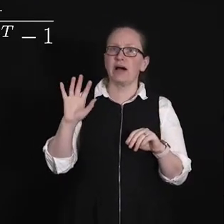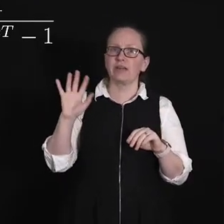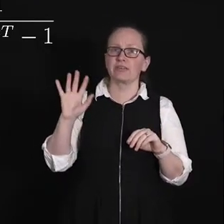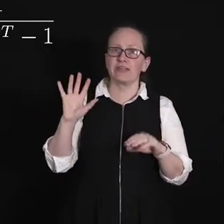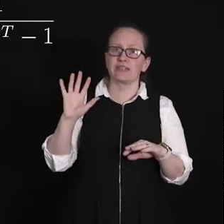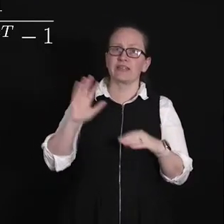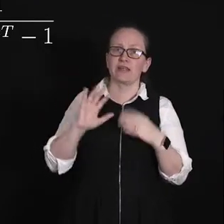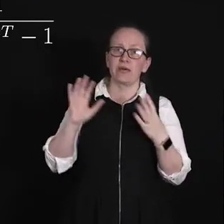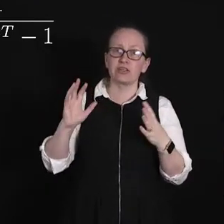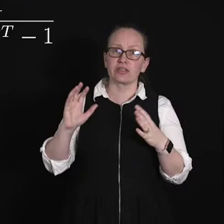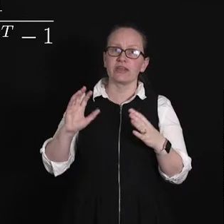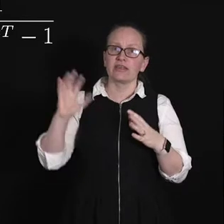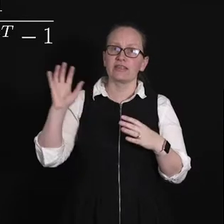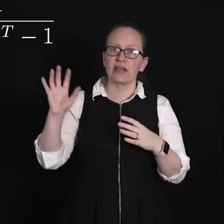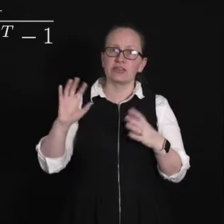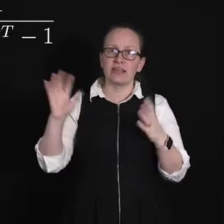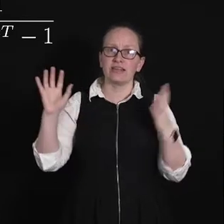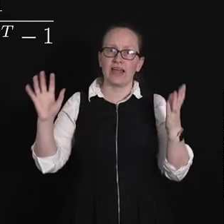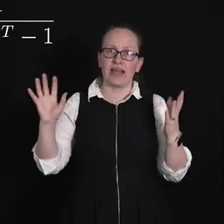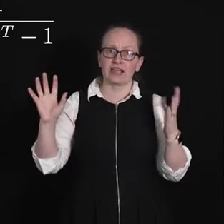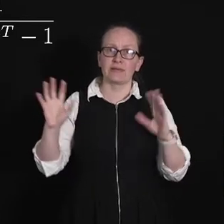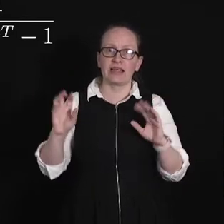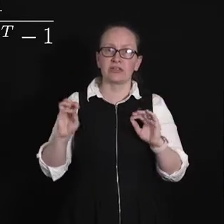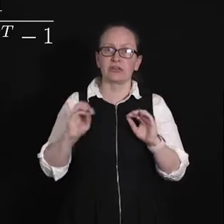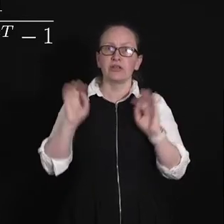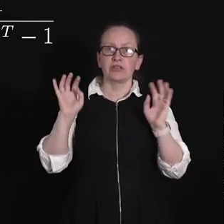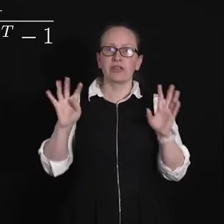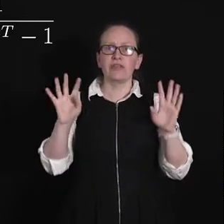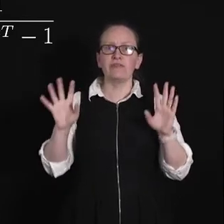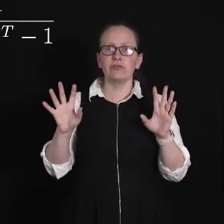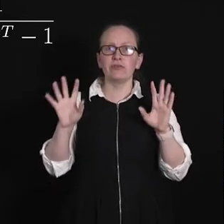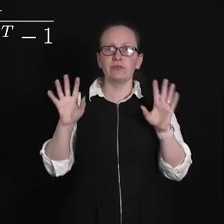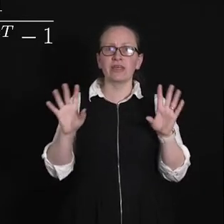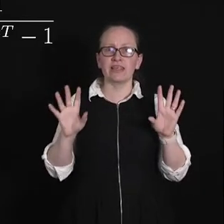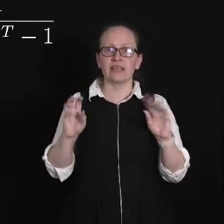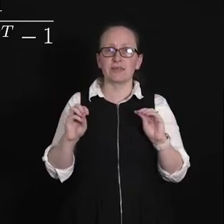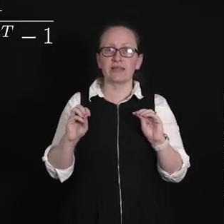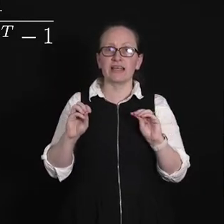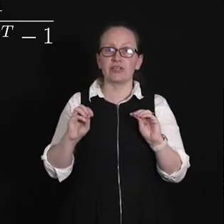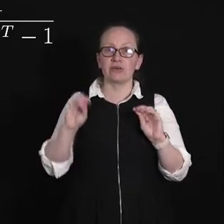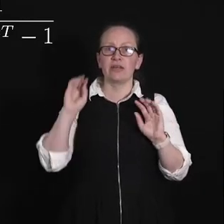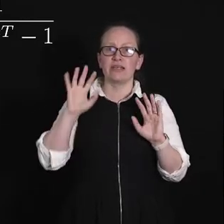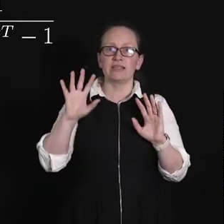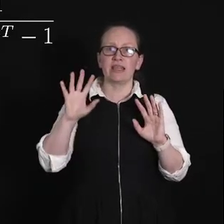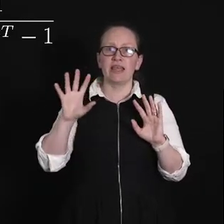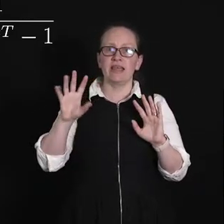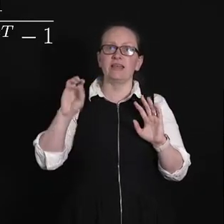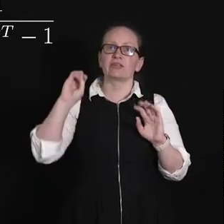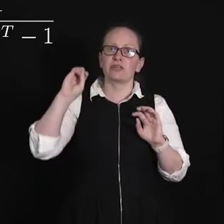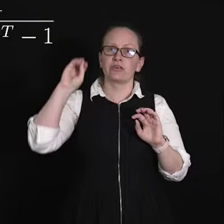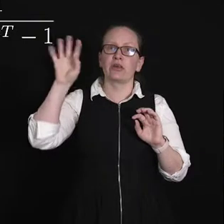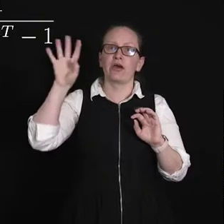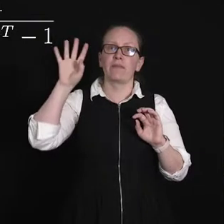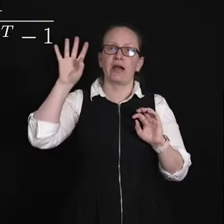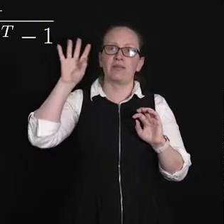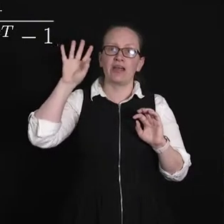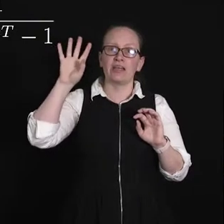part of this equation is actually that exponential. So if you look at the exponential, it's e to the power of